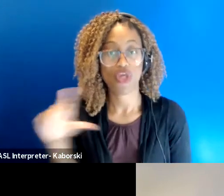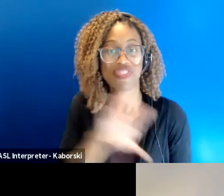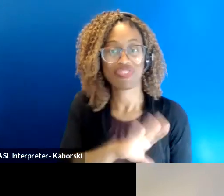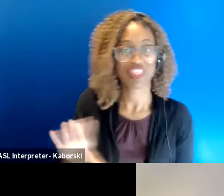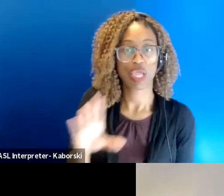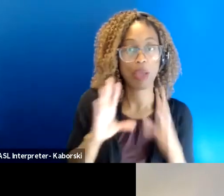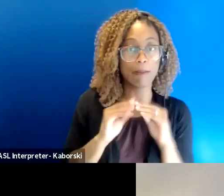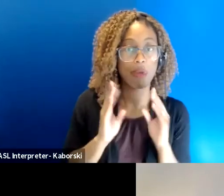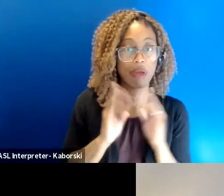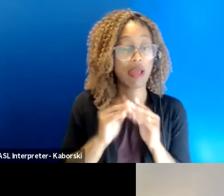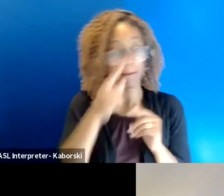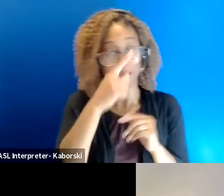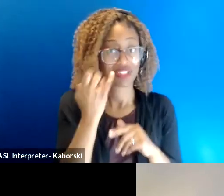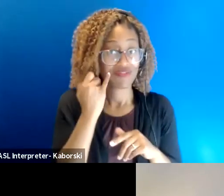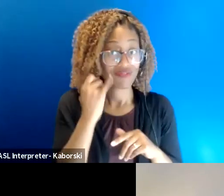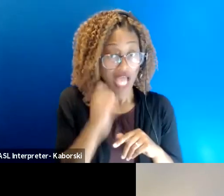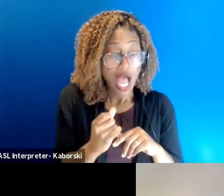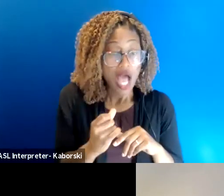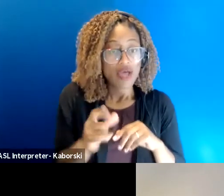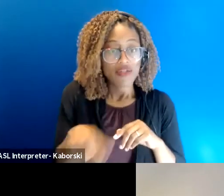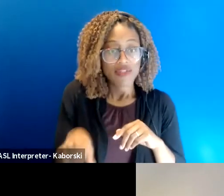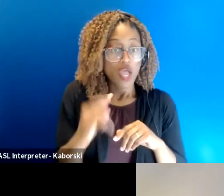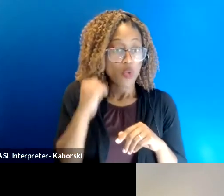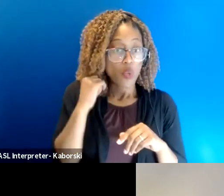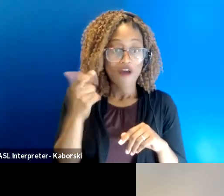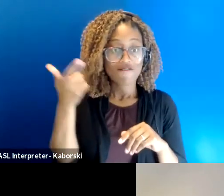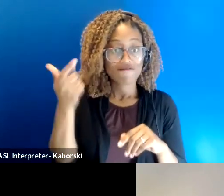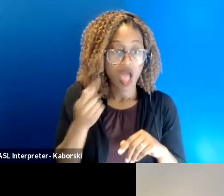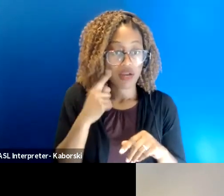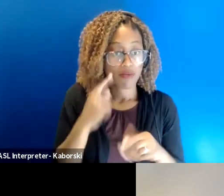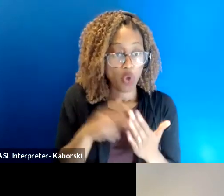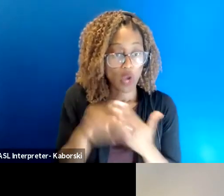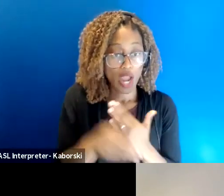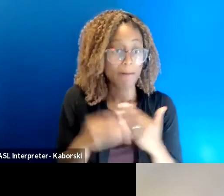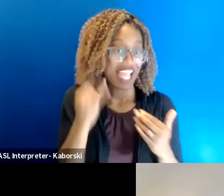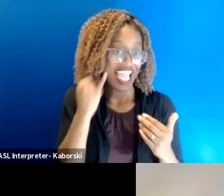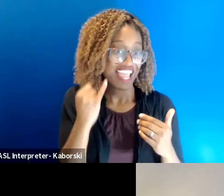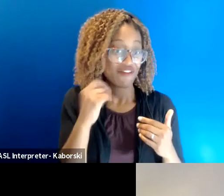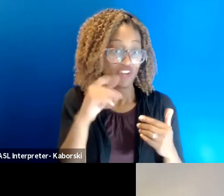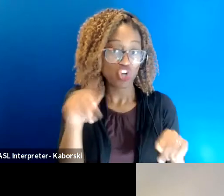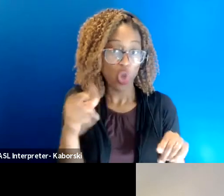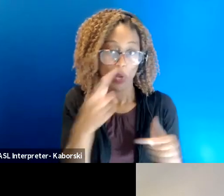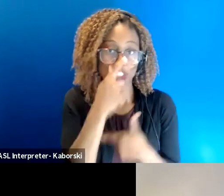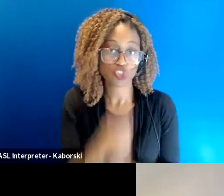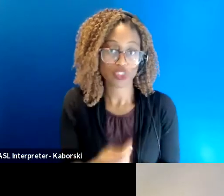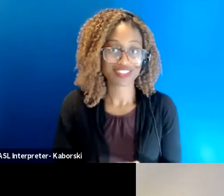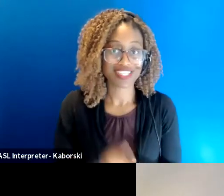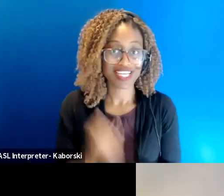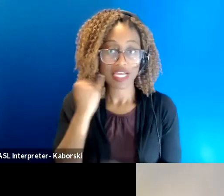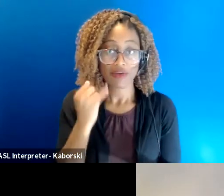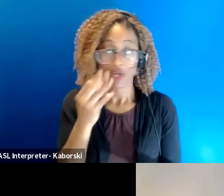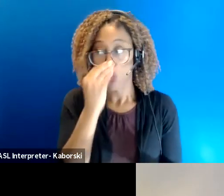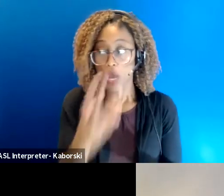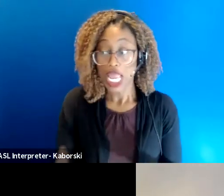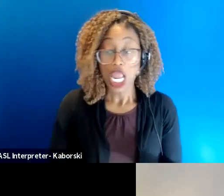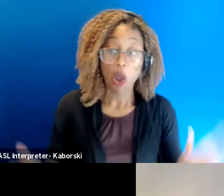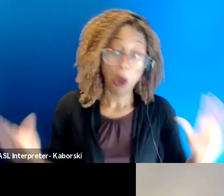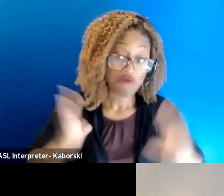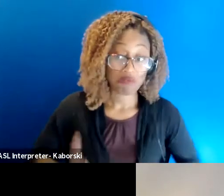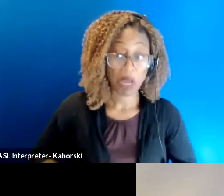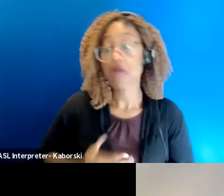not going to fund programs if no one's interested, or if they think no one's interested,